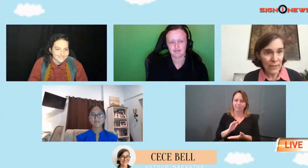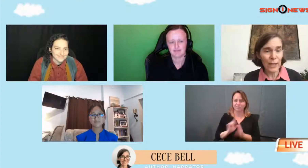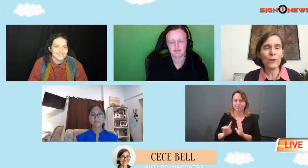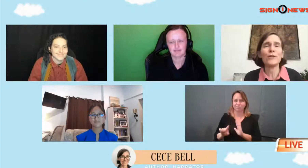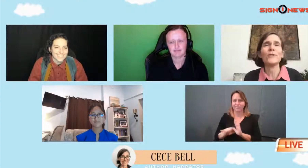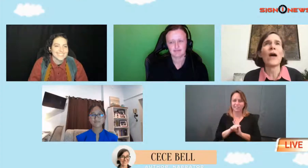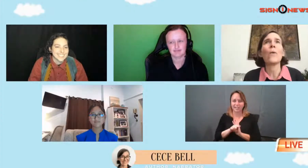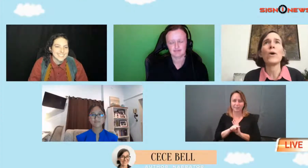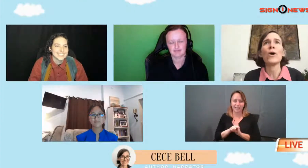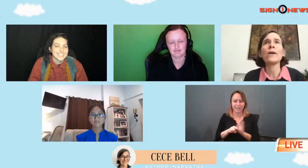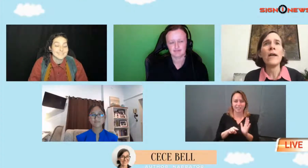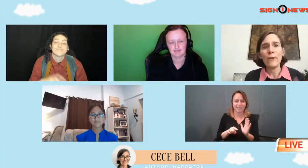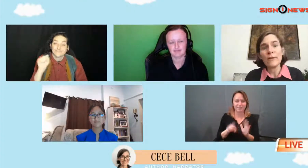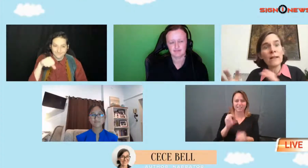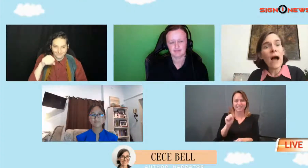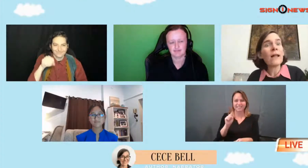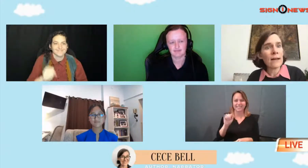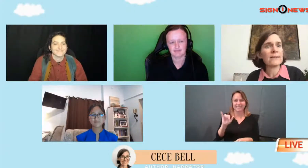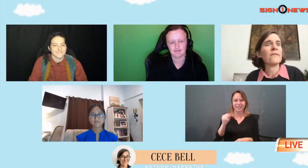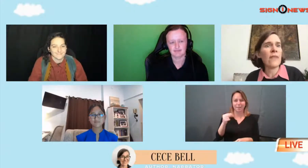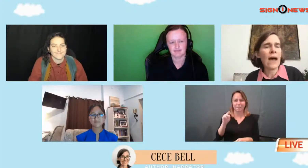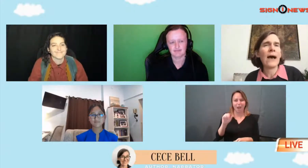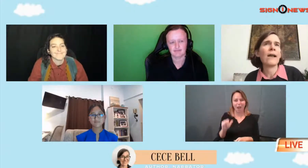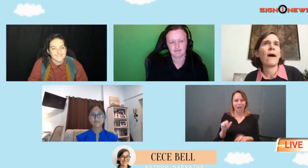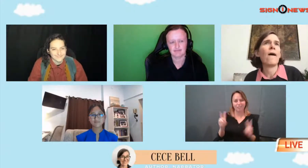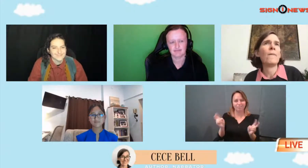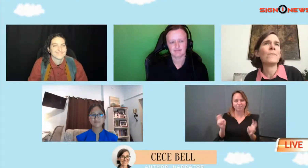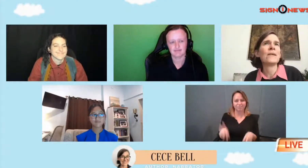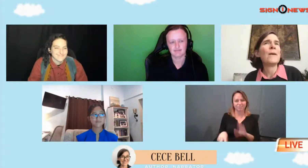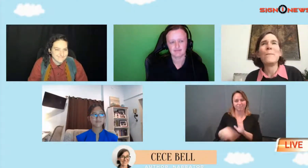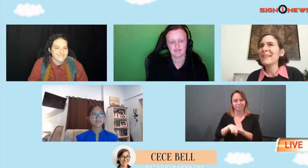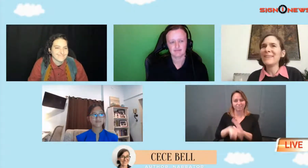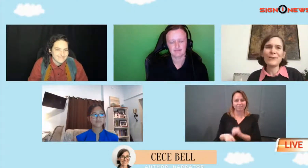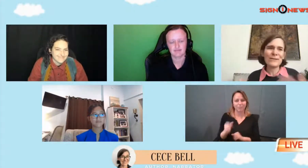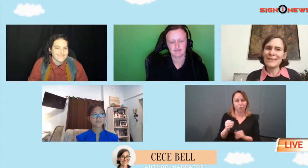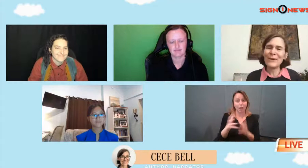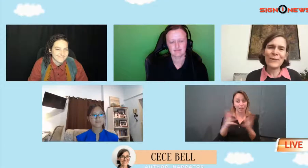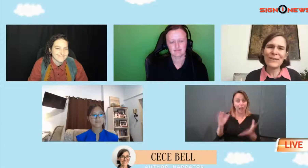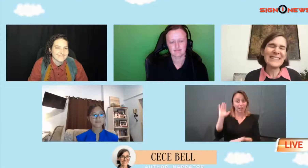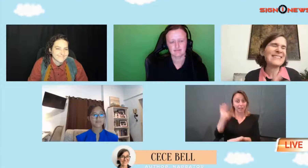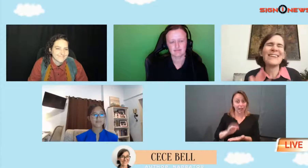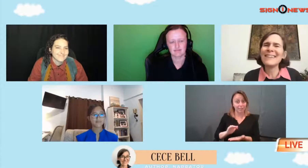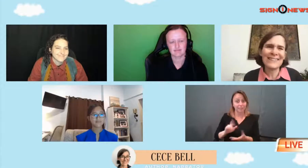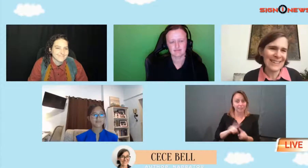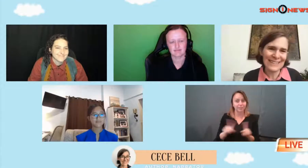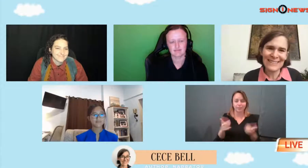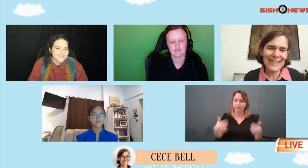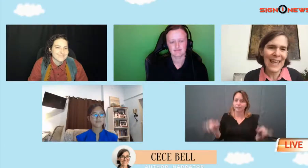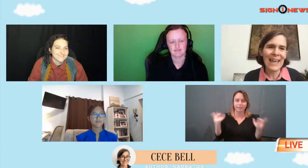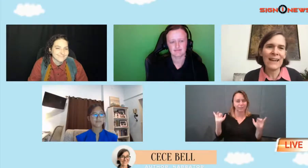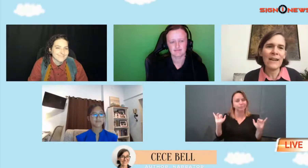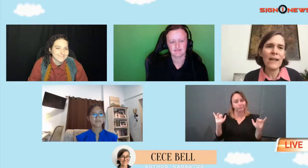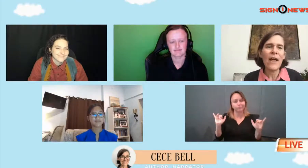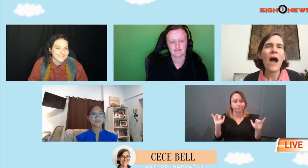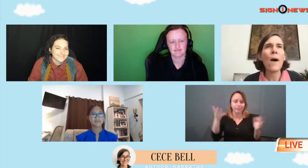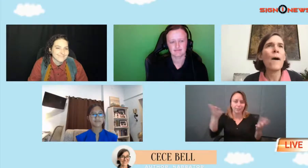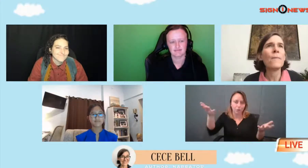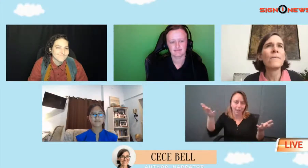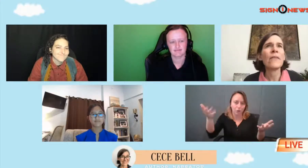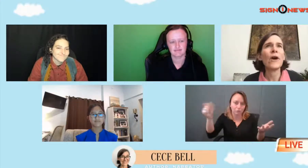stigmatizing. I think you used that word. There's a lot less of that, but it still exists,